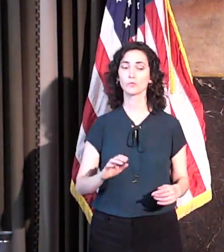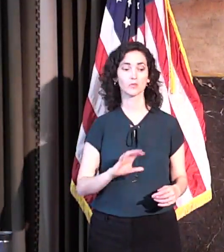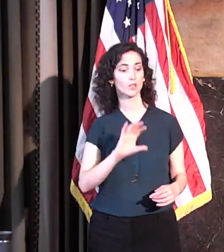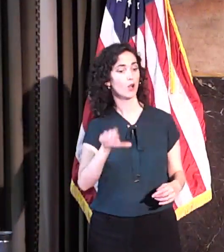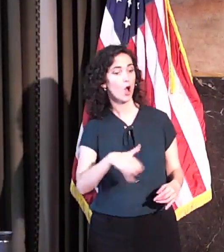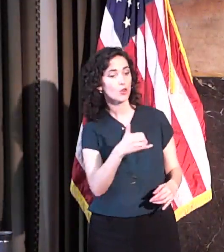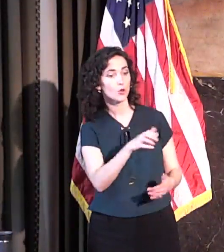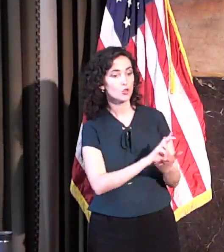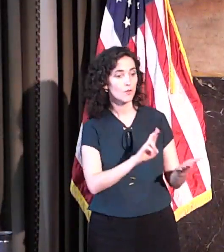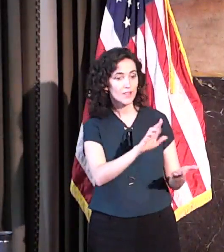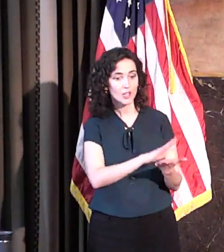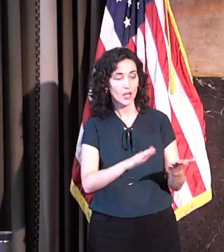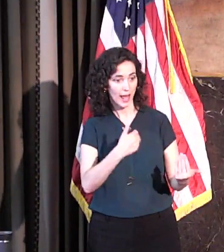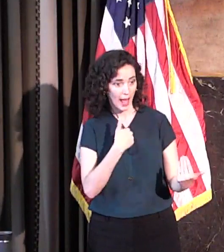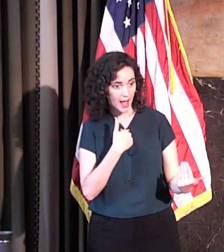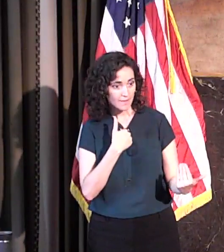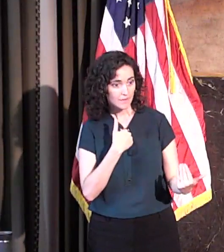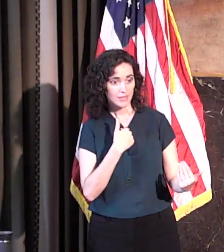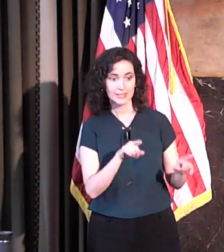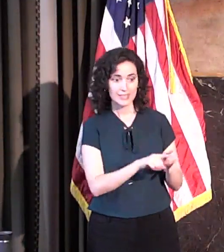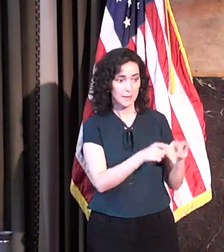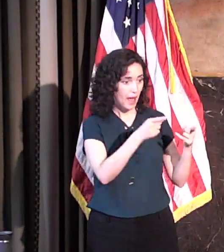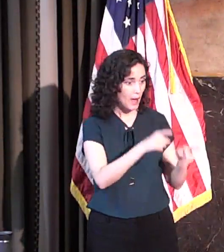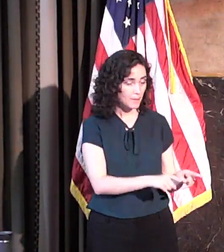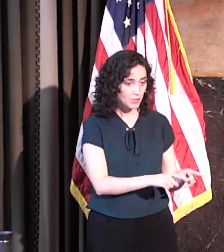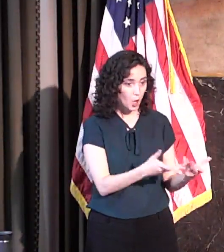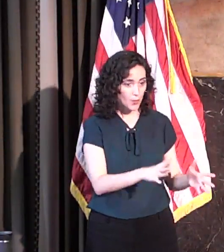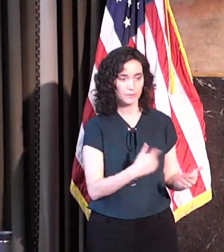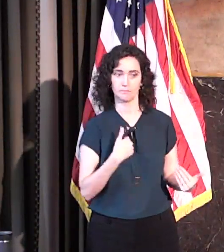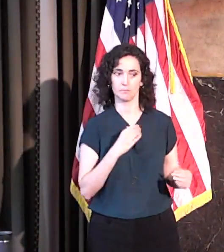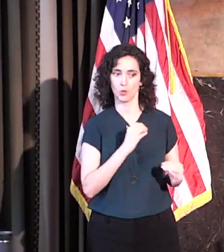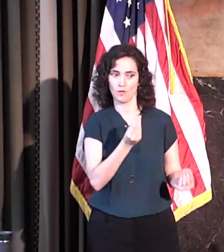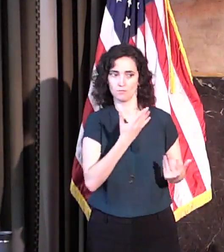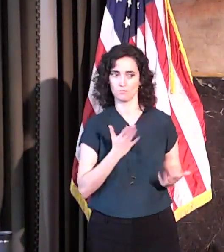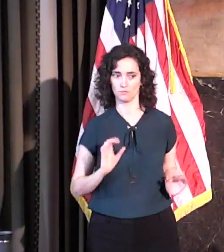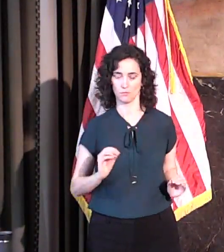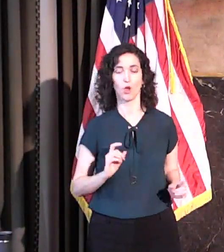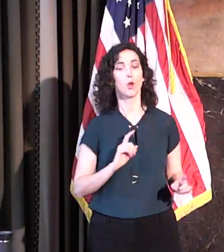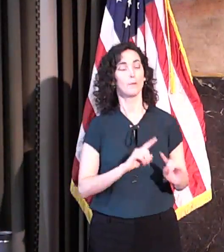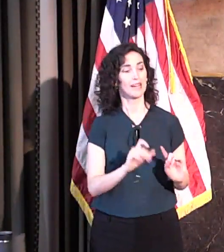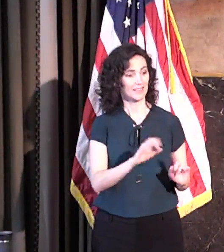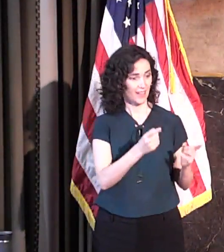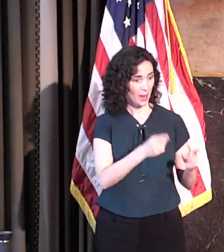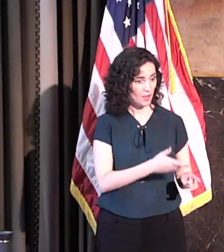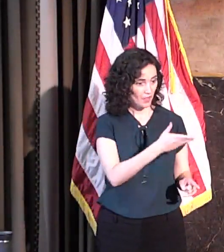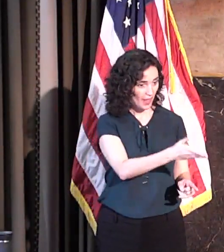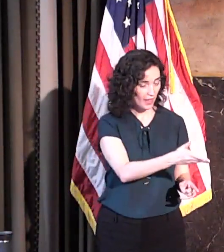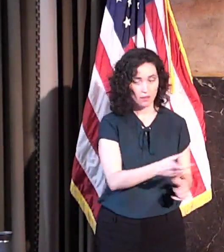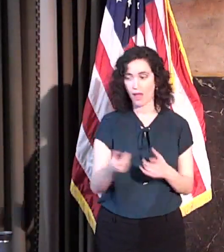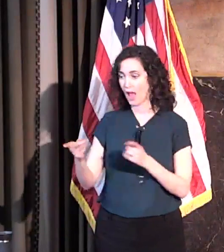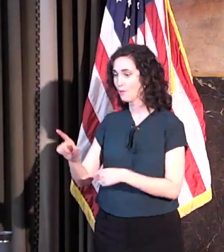these other institutions, but they're going to be just as unacceptable there as they have been at LSU as well.